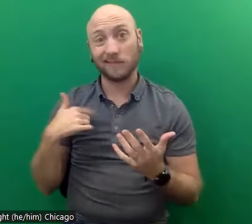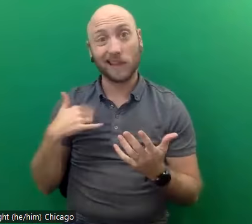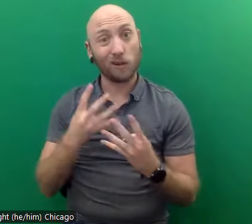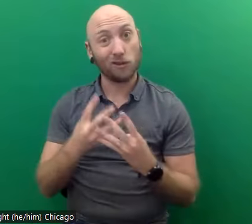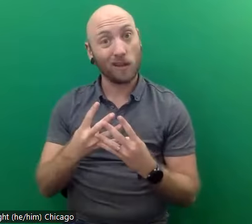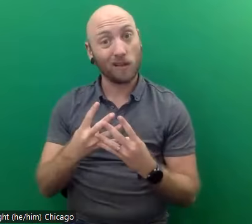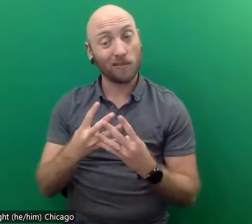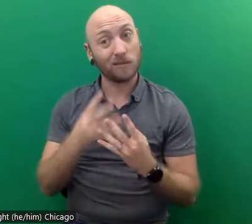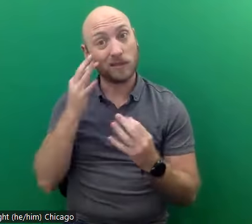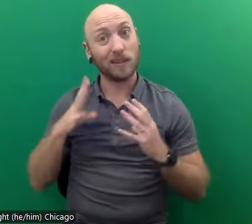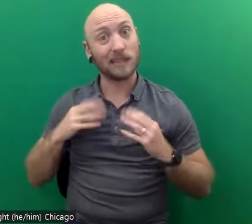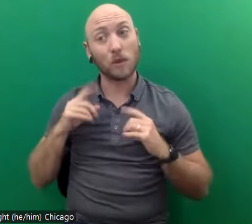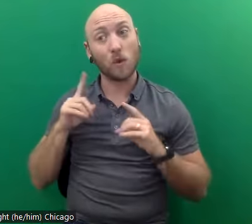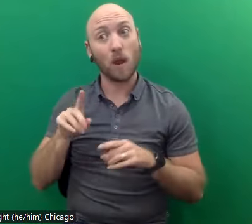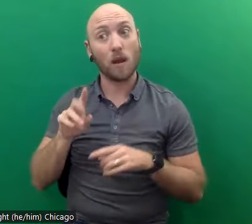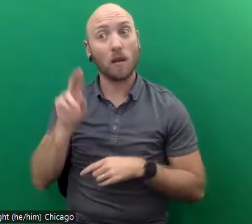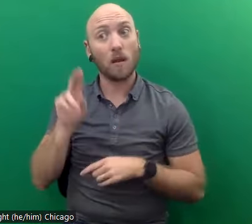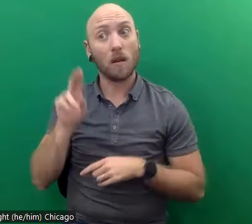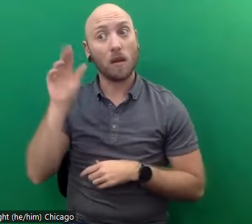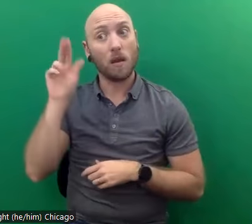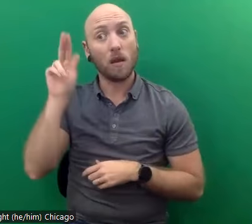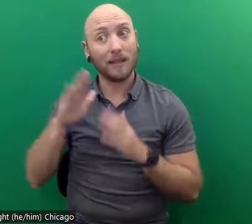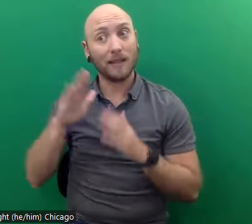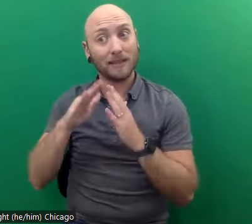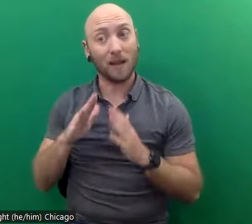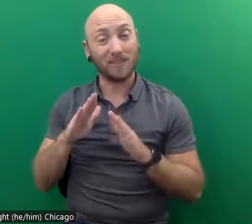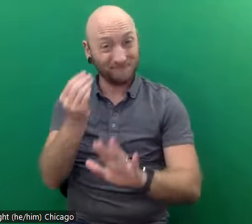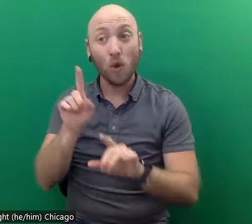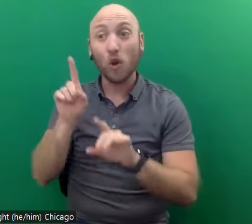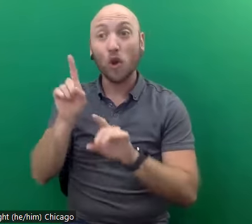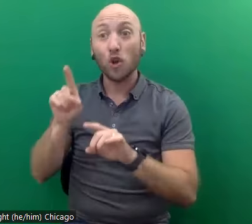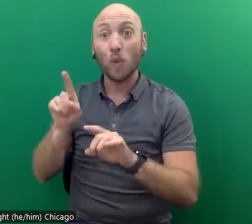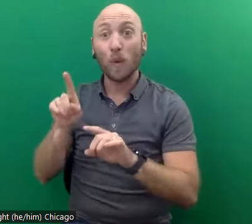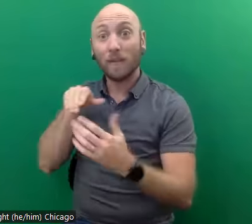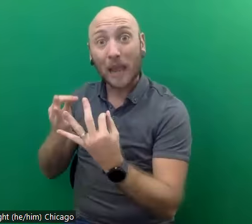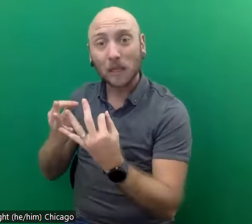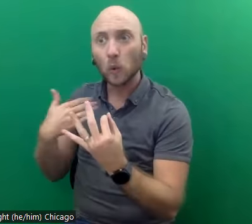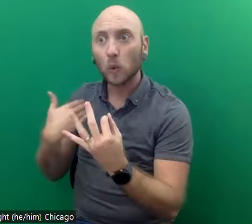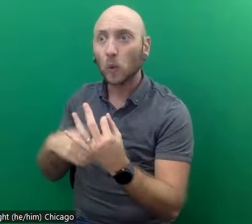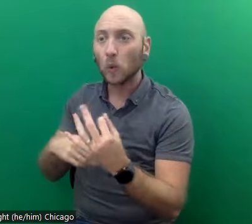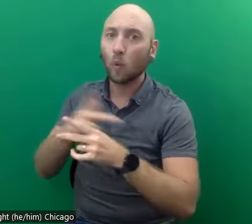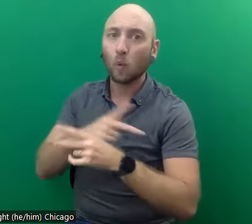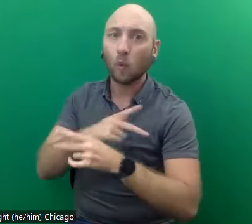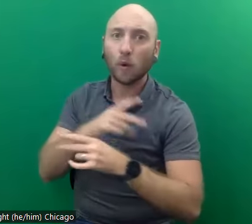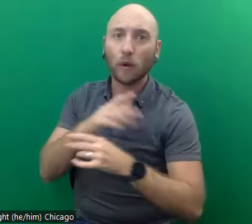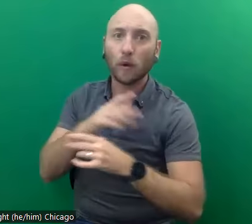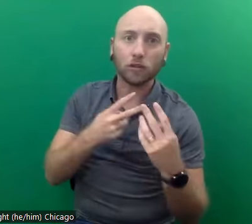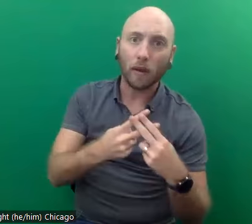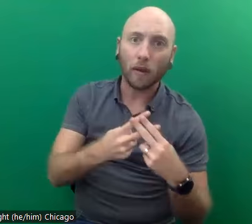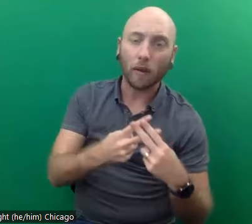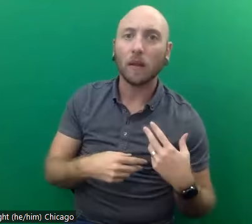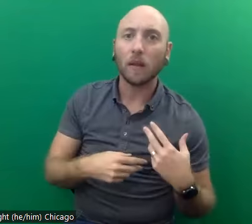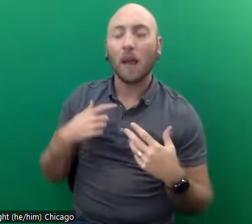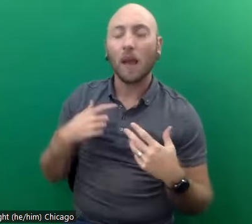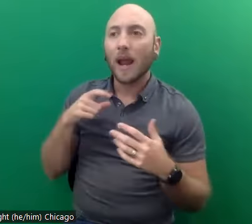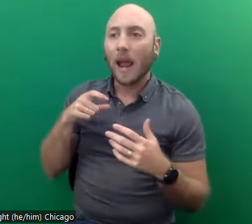which was probably harder than going to jail when you have to face your aunt and uncle and beg and plead for them to take you in